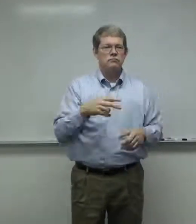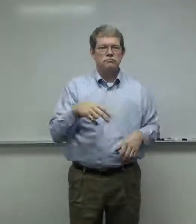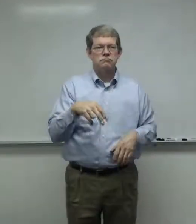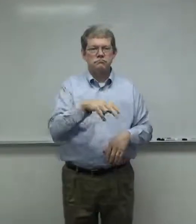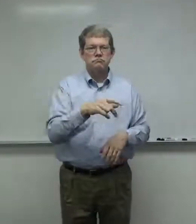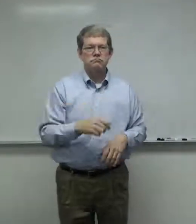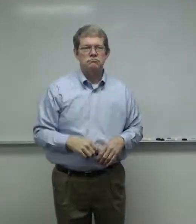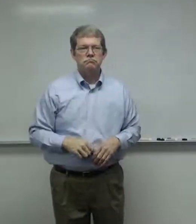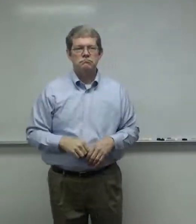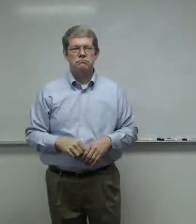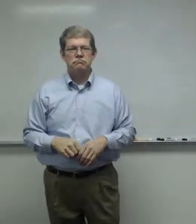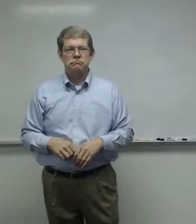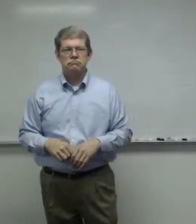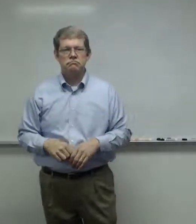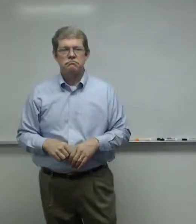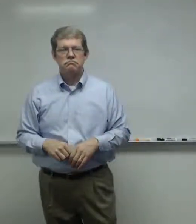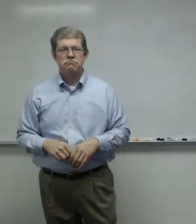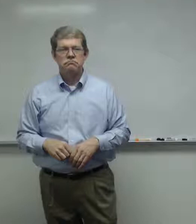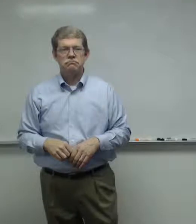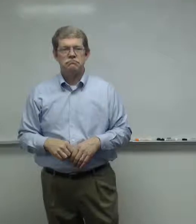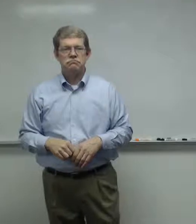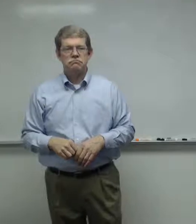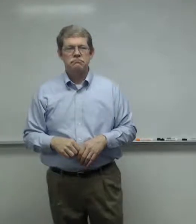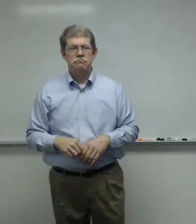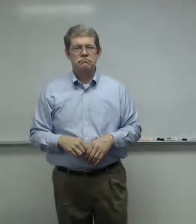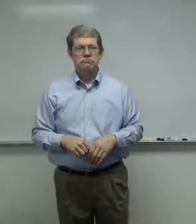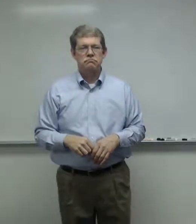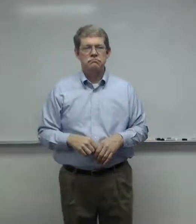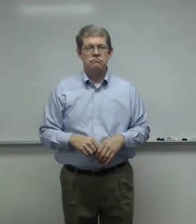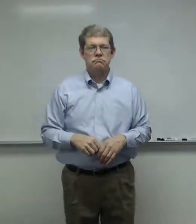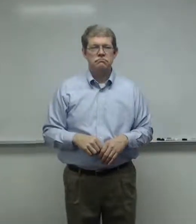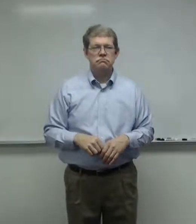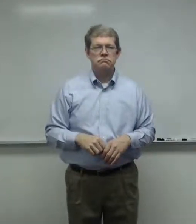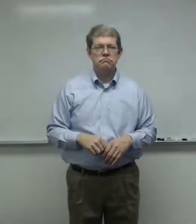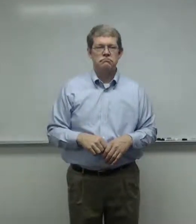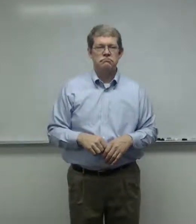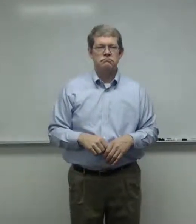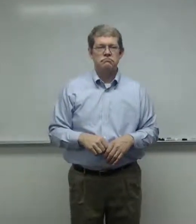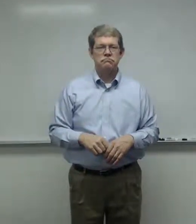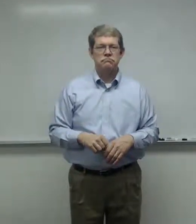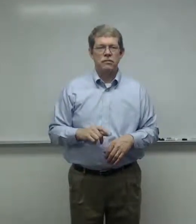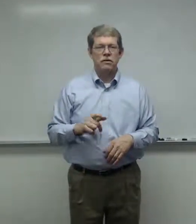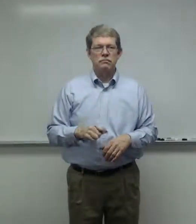So walking and jumping, those are all your legs.